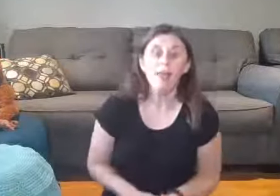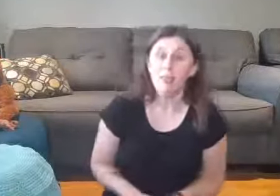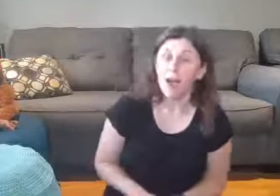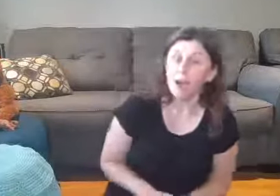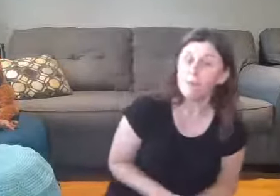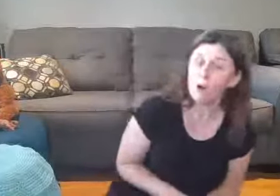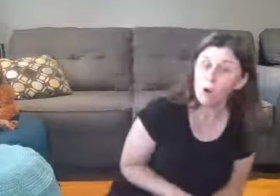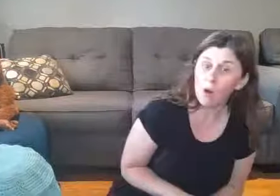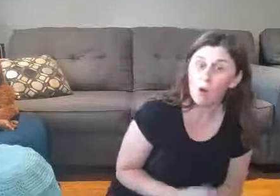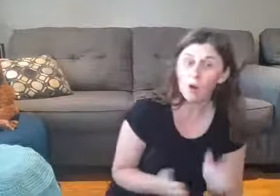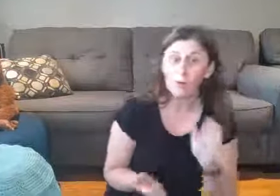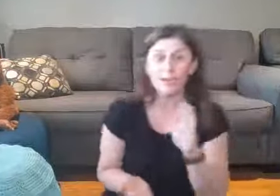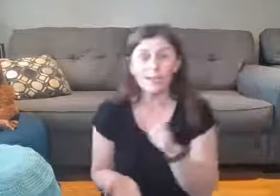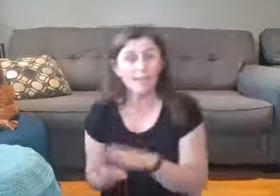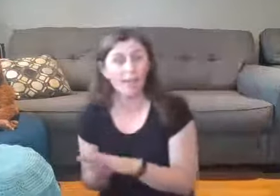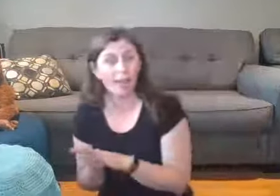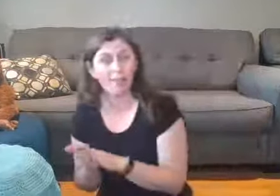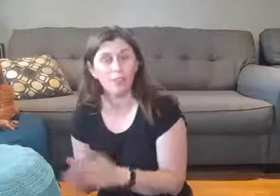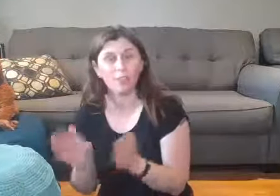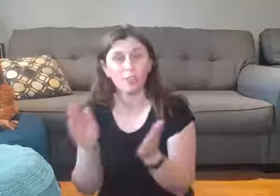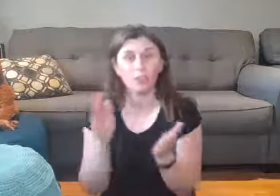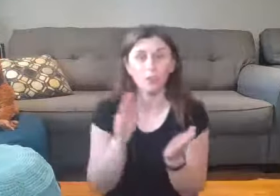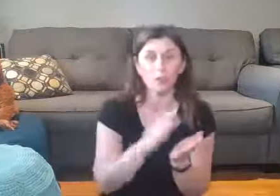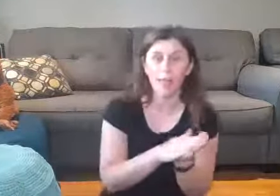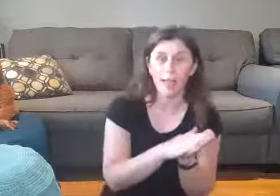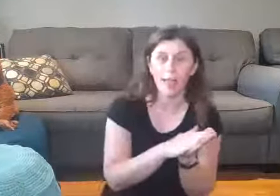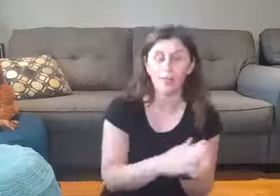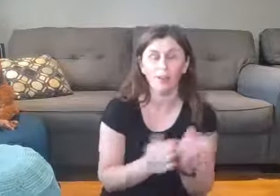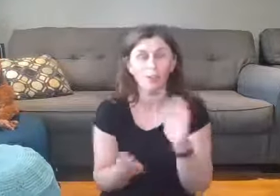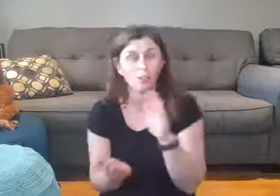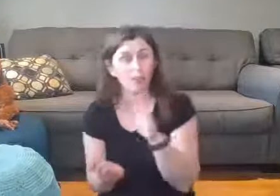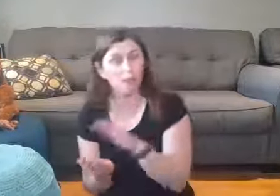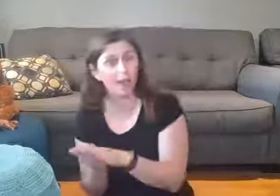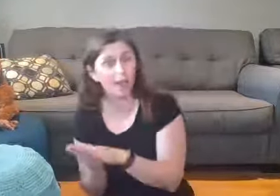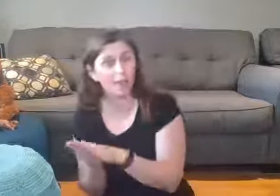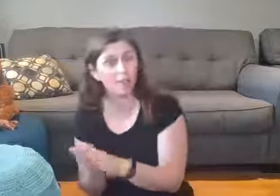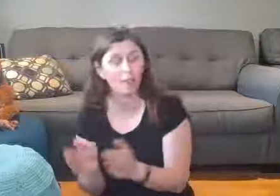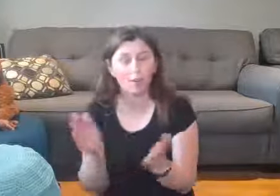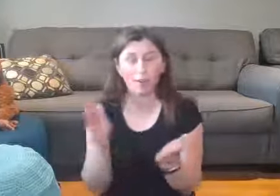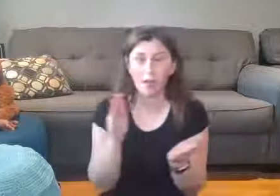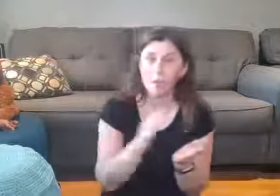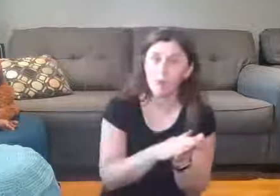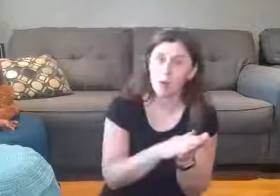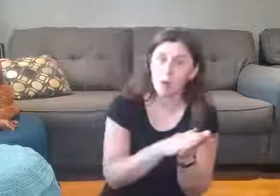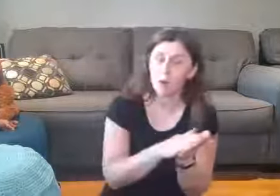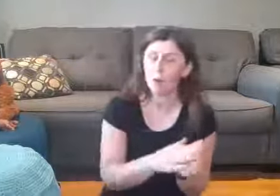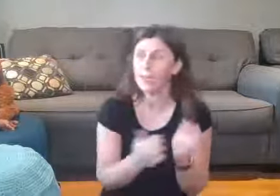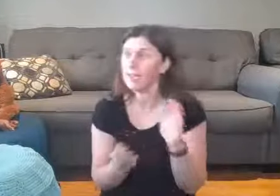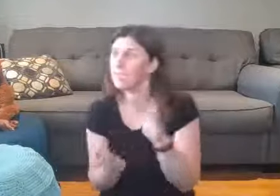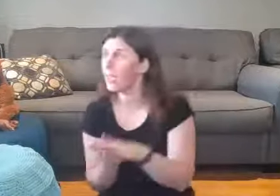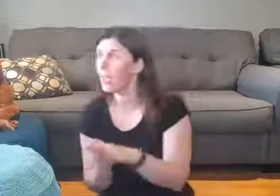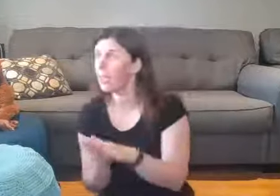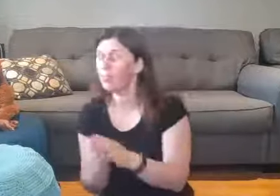The more we get together, together, together, the more we get together,